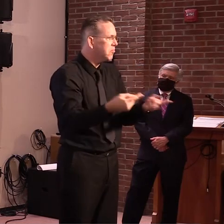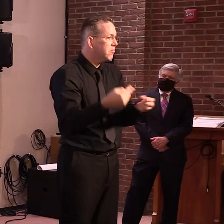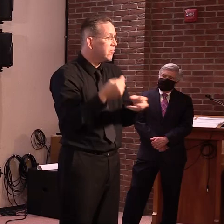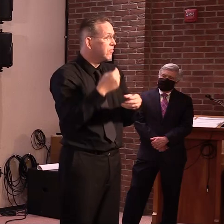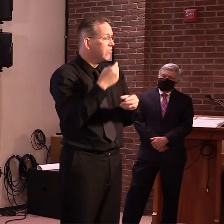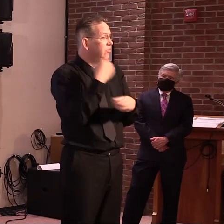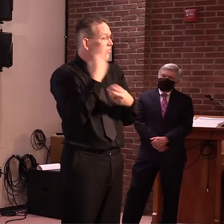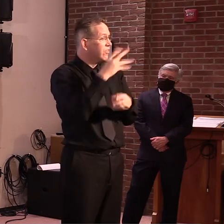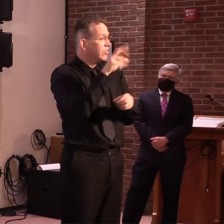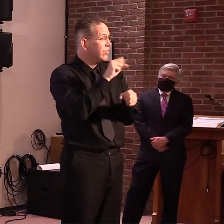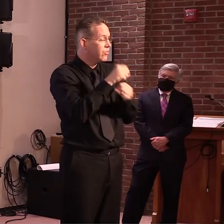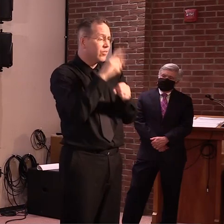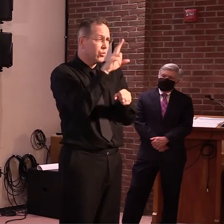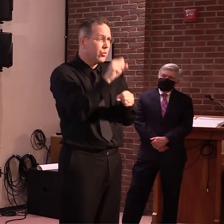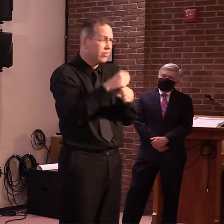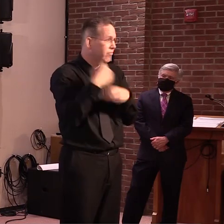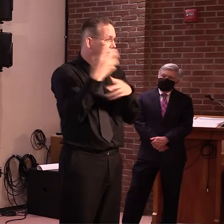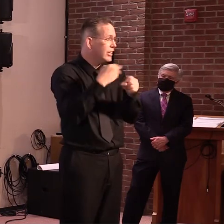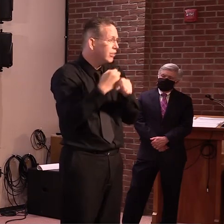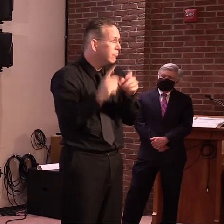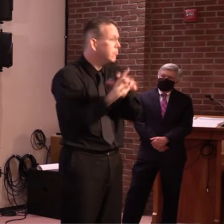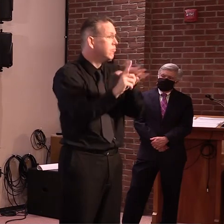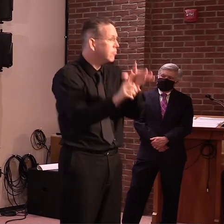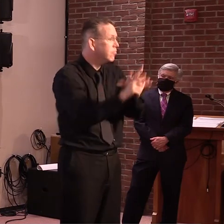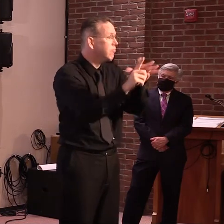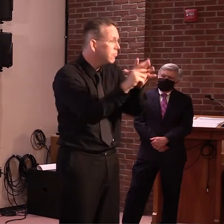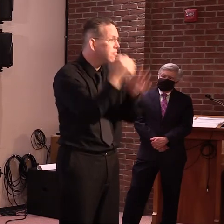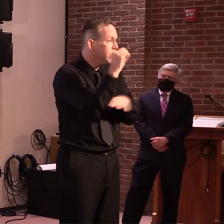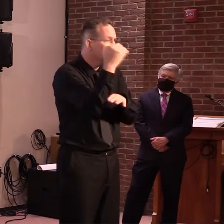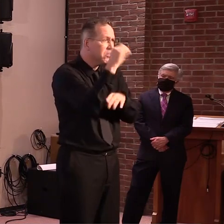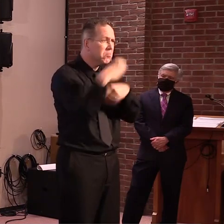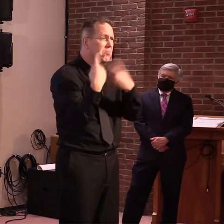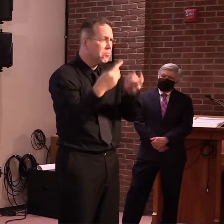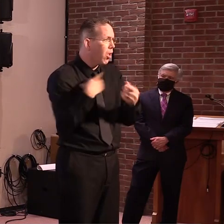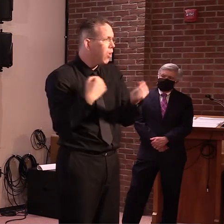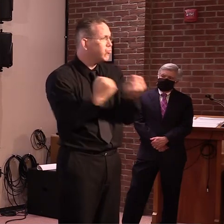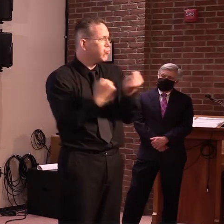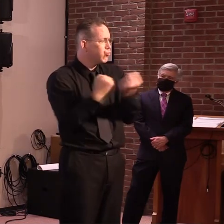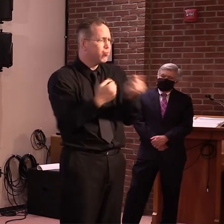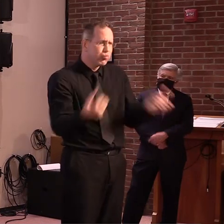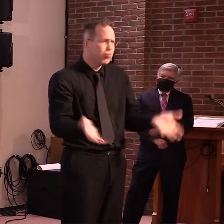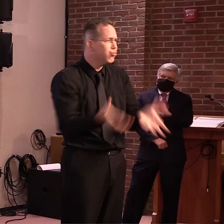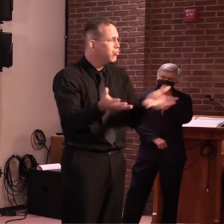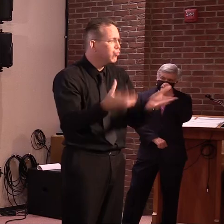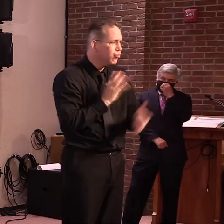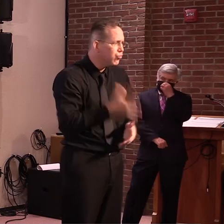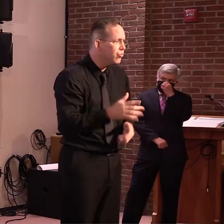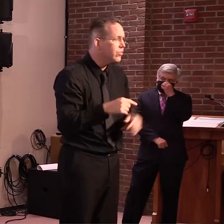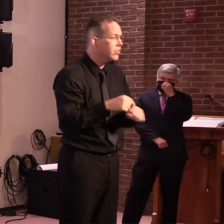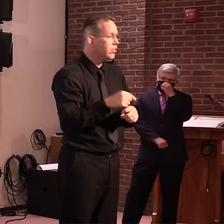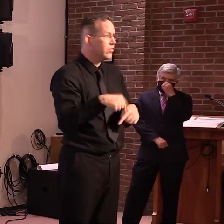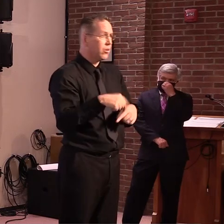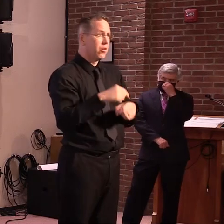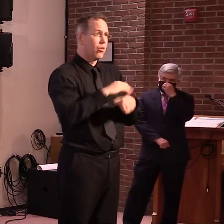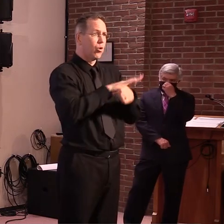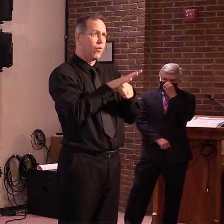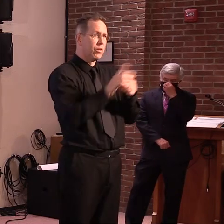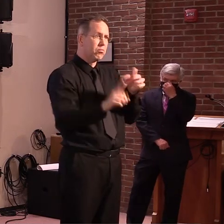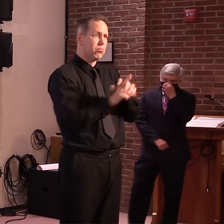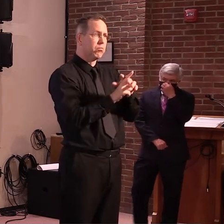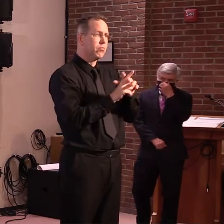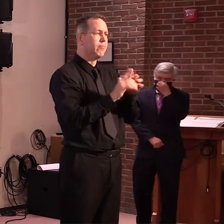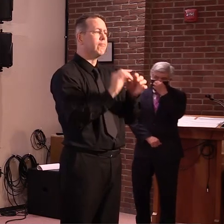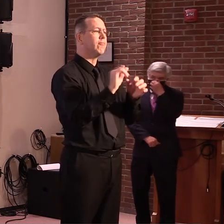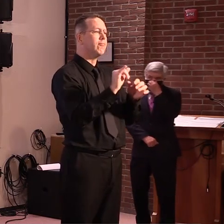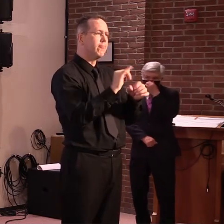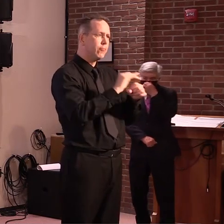they're doing. But the duration of this is, like the epidemic, somewhat unprecedented to have this many consecutive